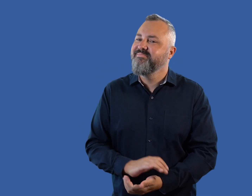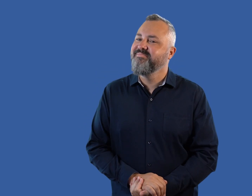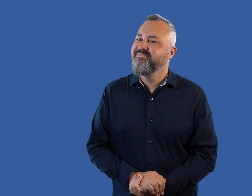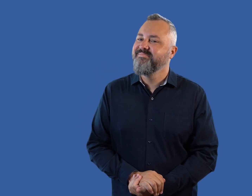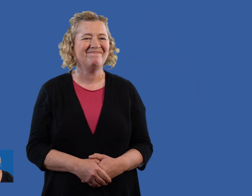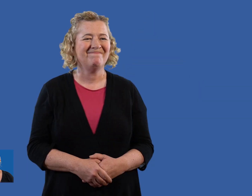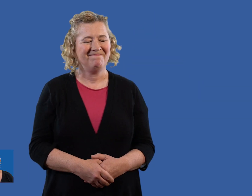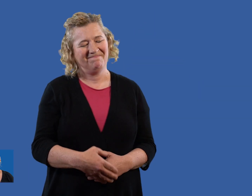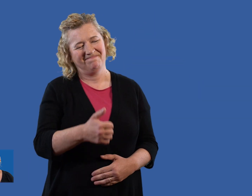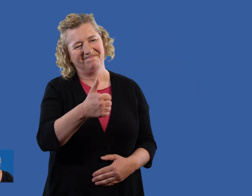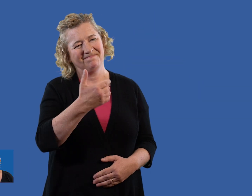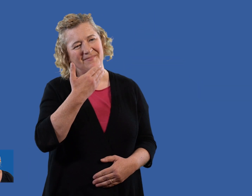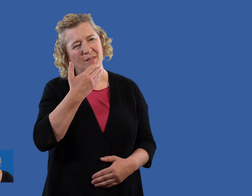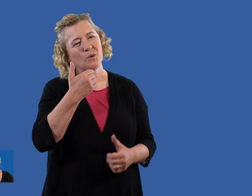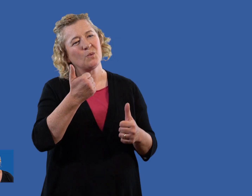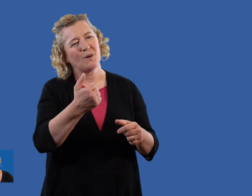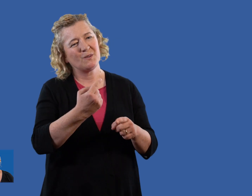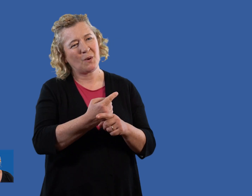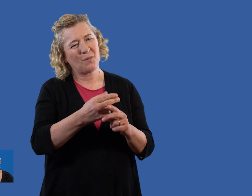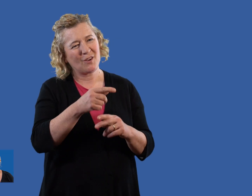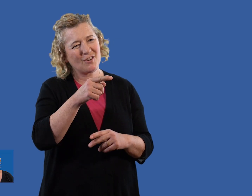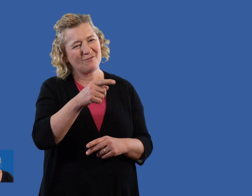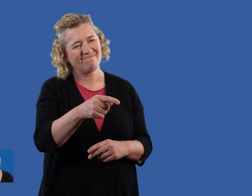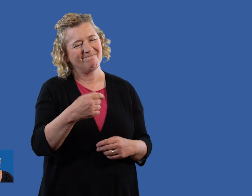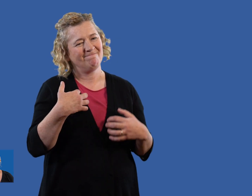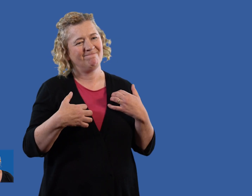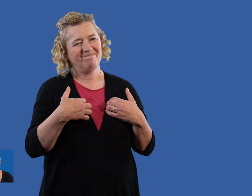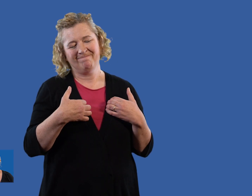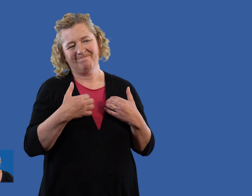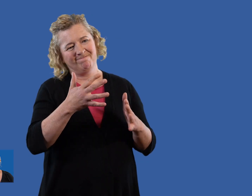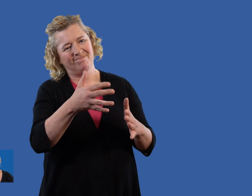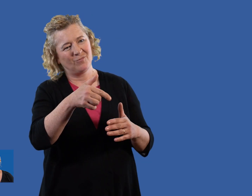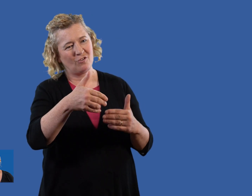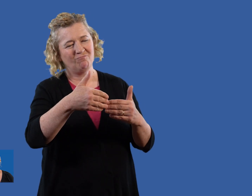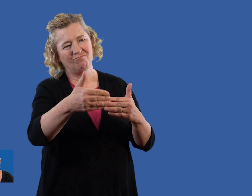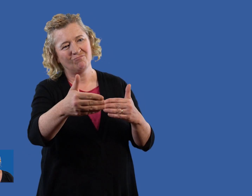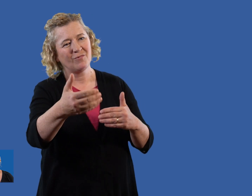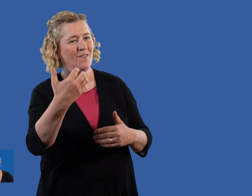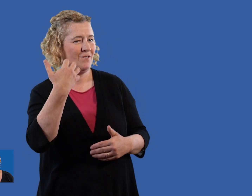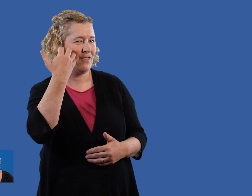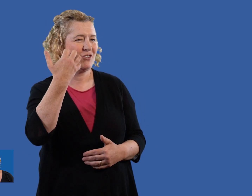You're welcome, James. It's been lovely to talk with you, and I look forward to chatting with you in the future.